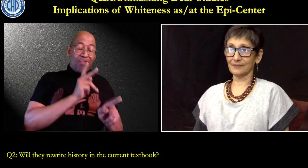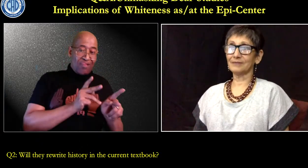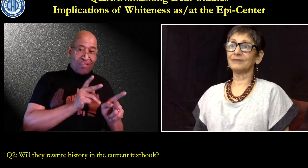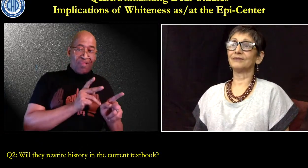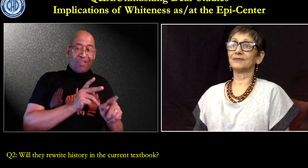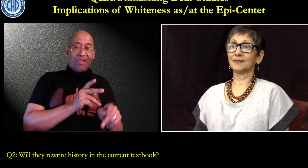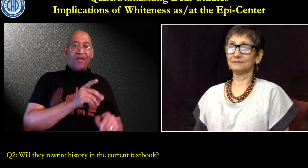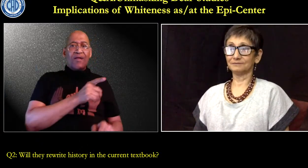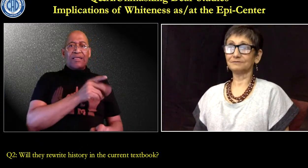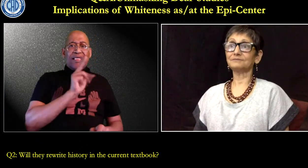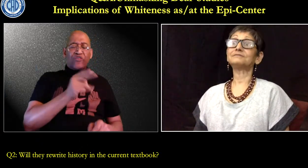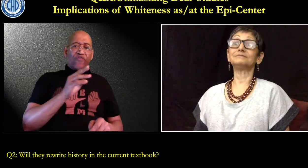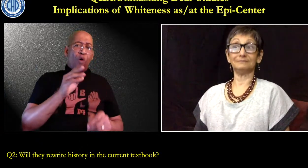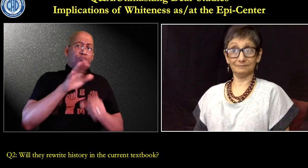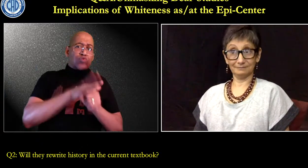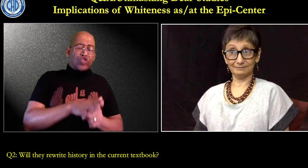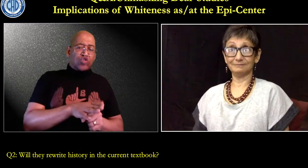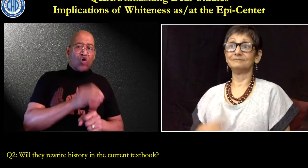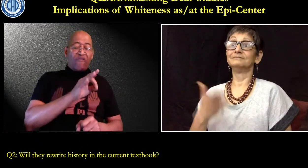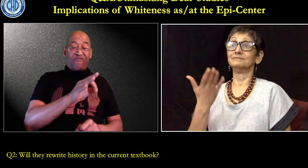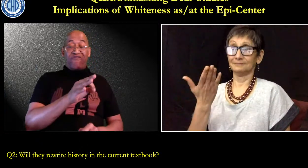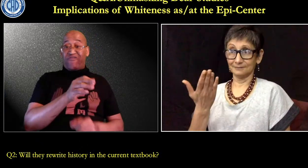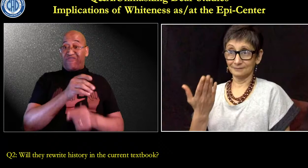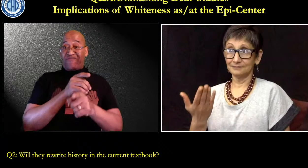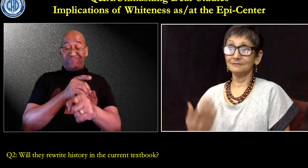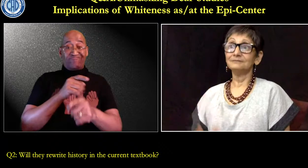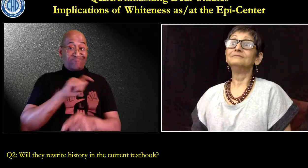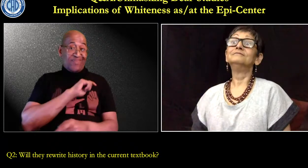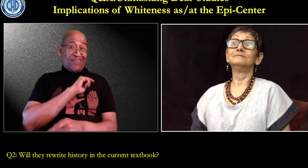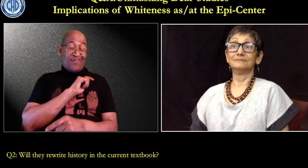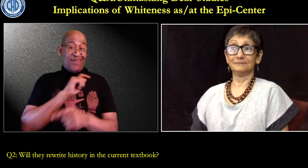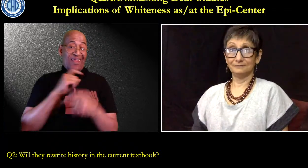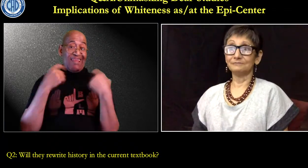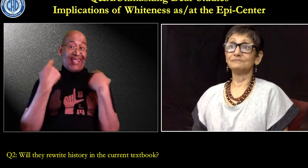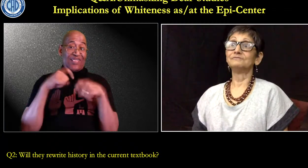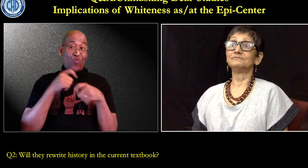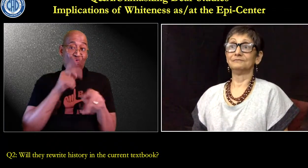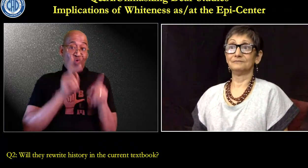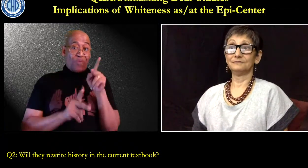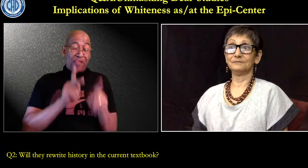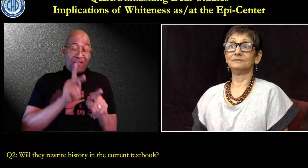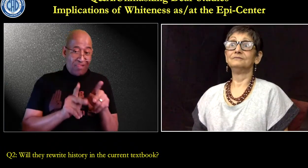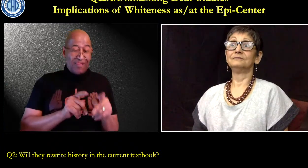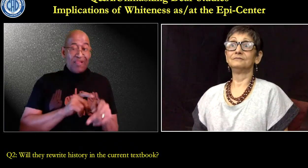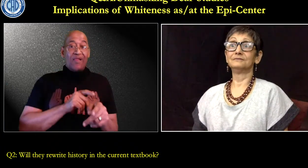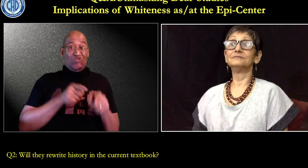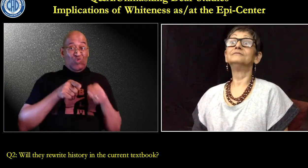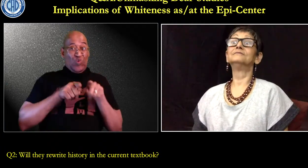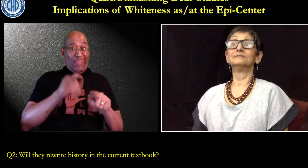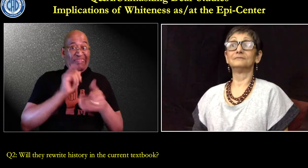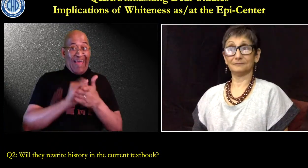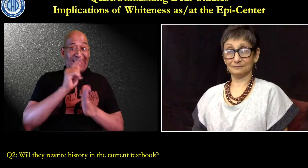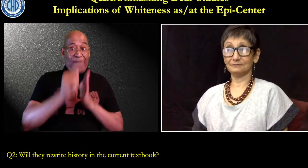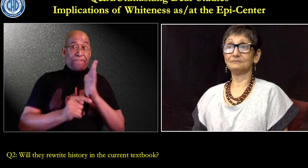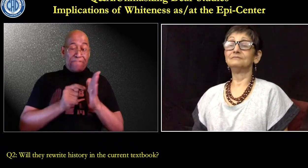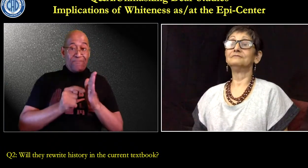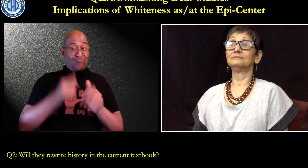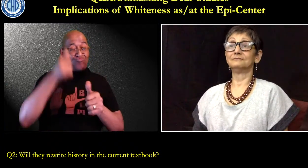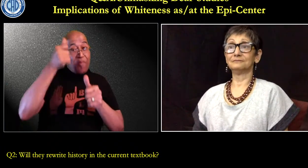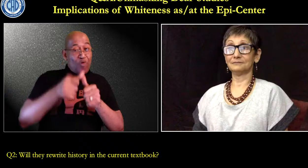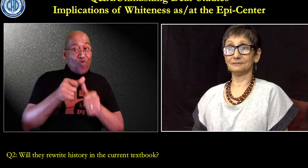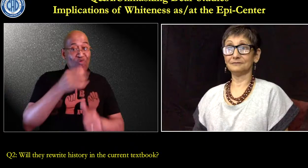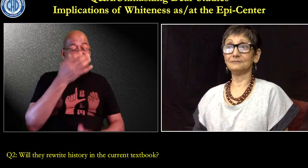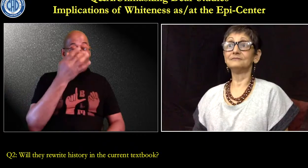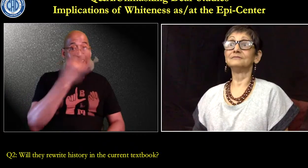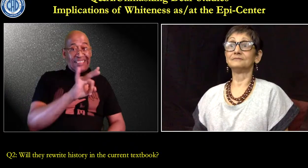the history of oppression of Native American people, the oppression of the Latin American